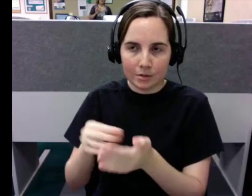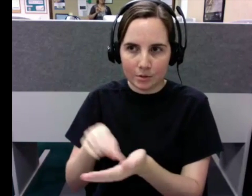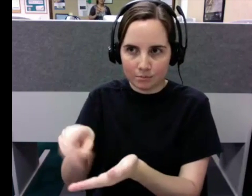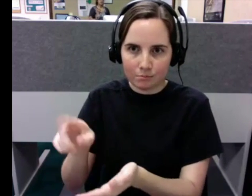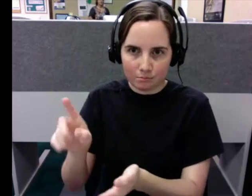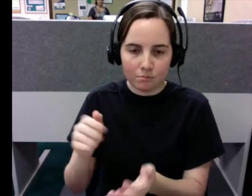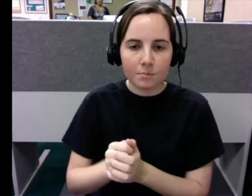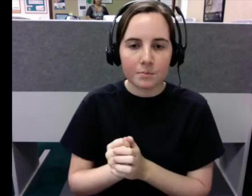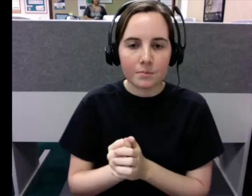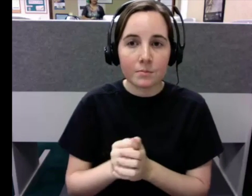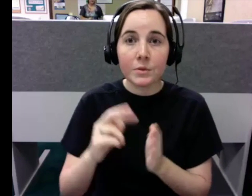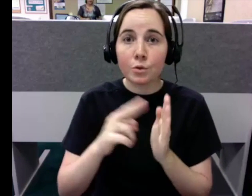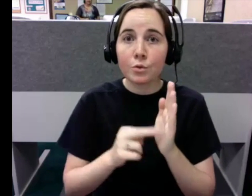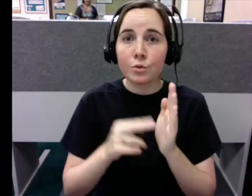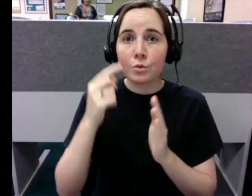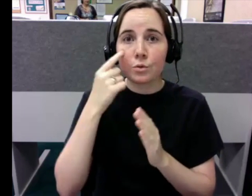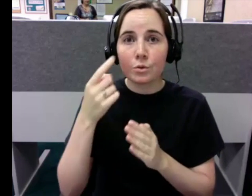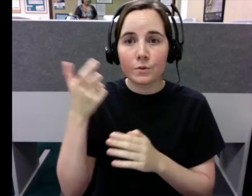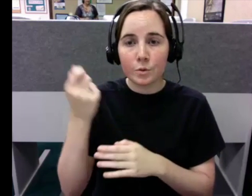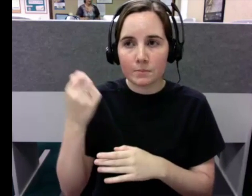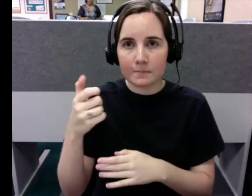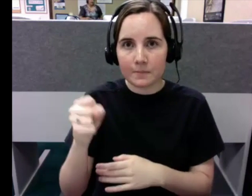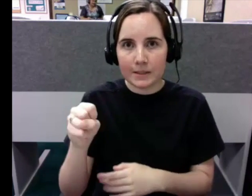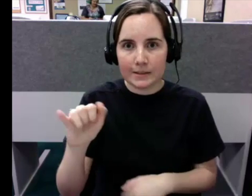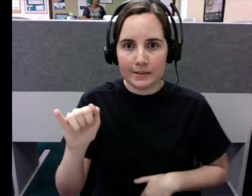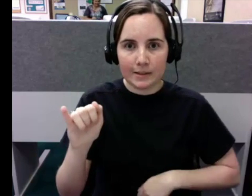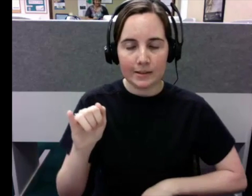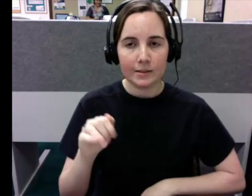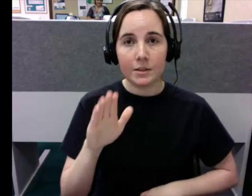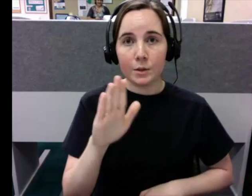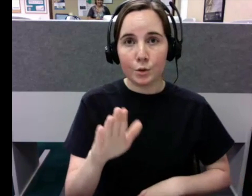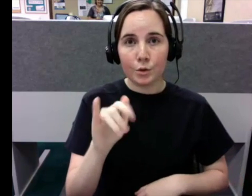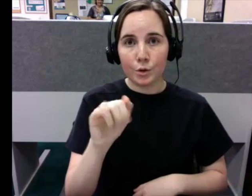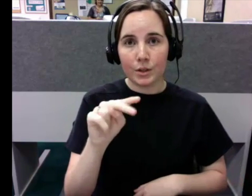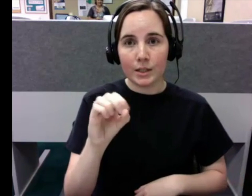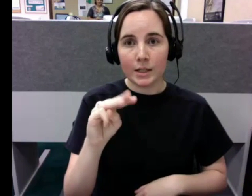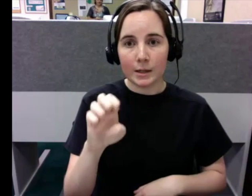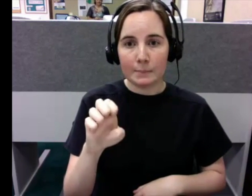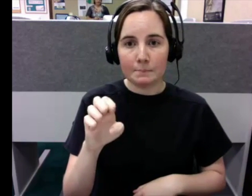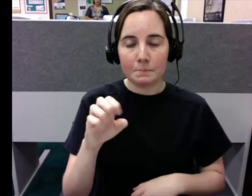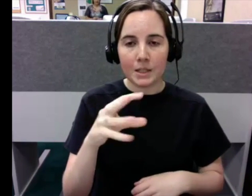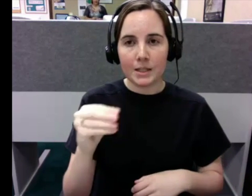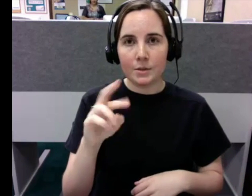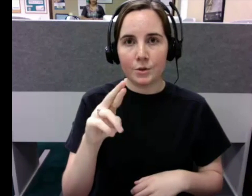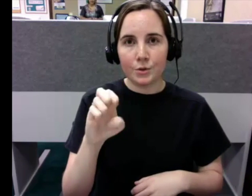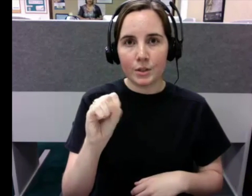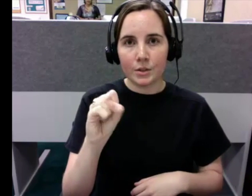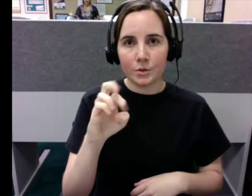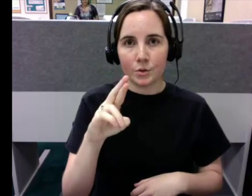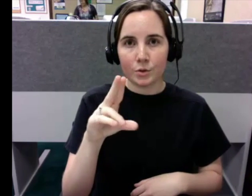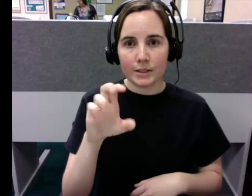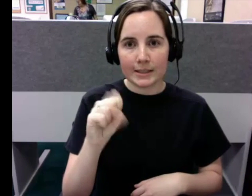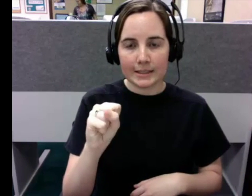Rules for getting SSI. Your income and resources. Whether you can get